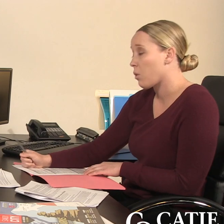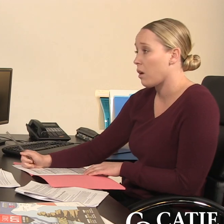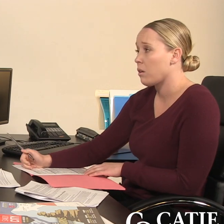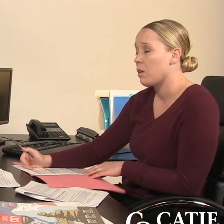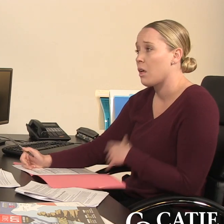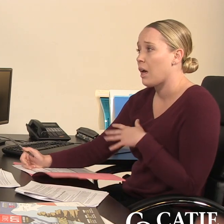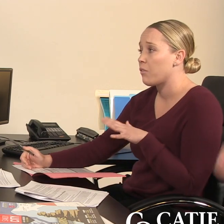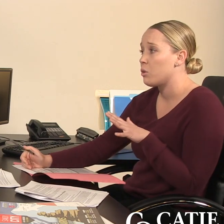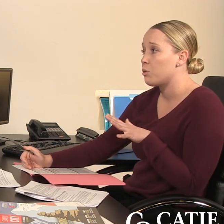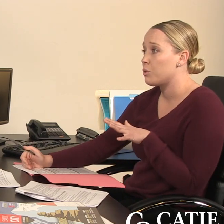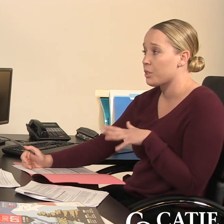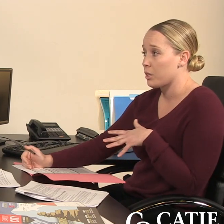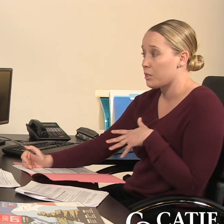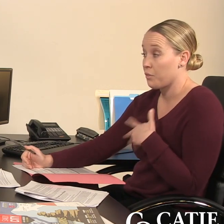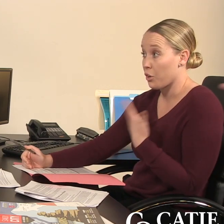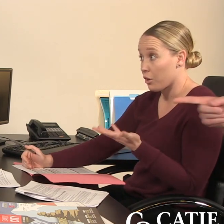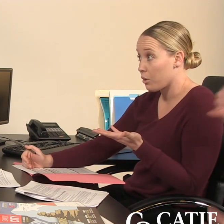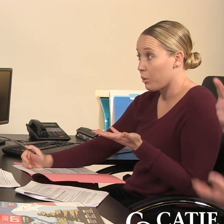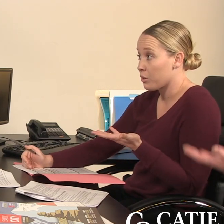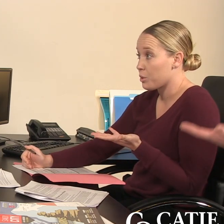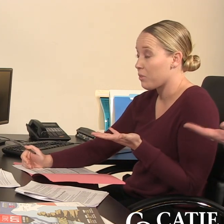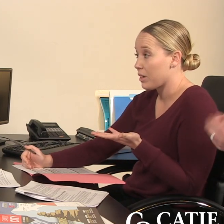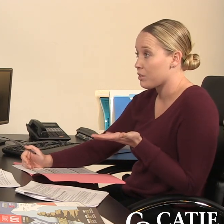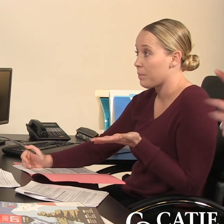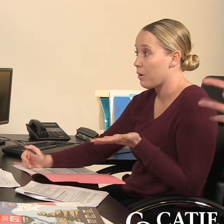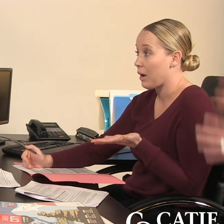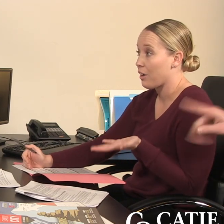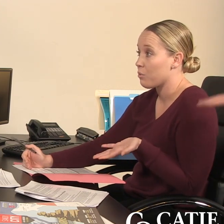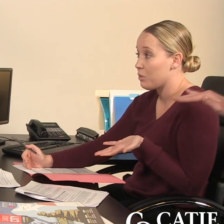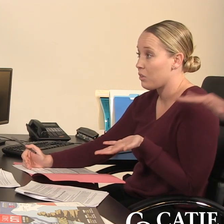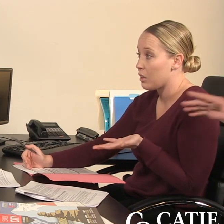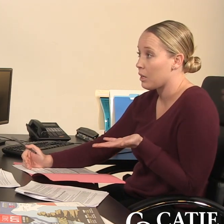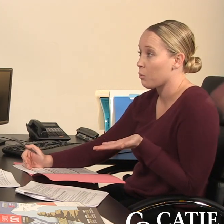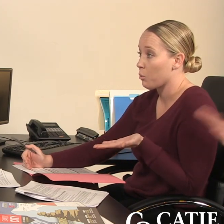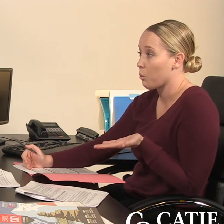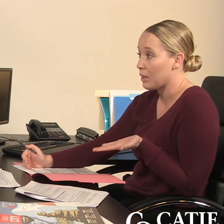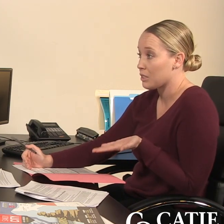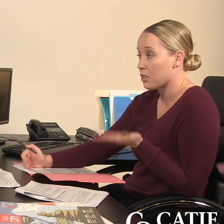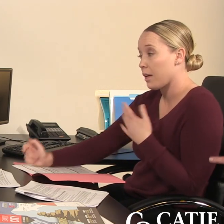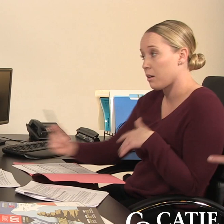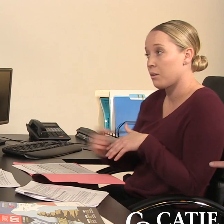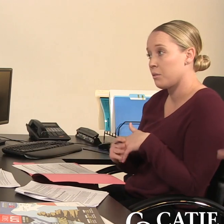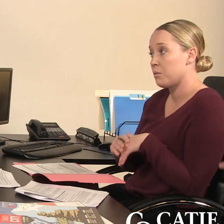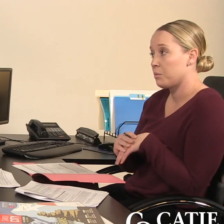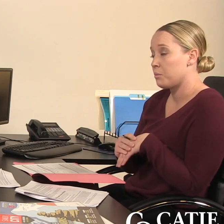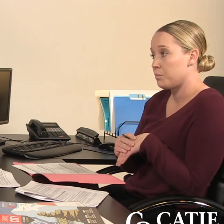Okay. Have you discussed further with your supervisor about how you've been feeling and what that's looked like?